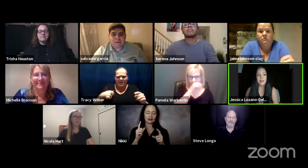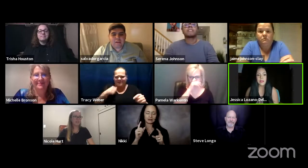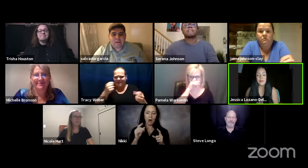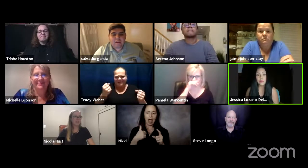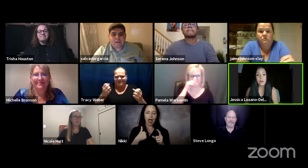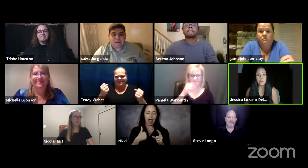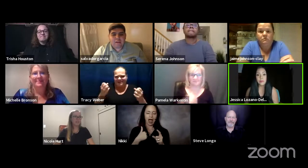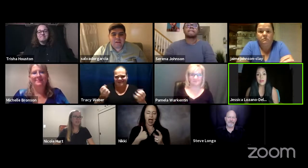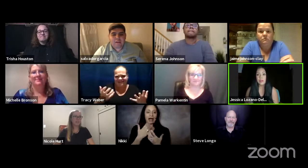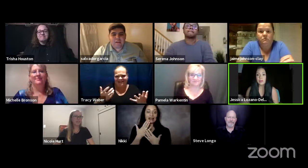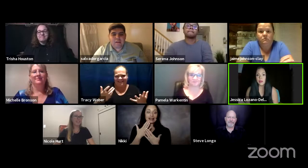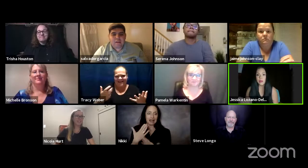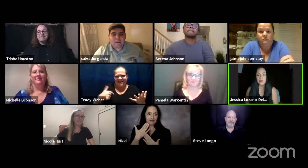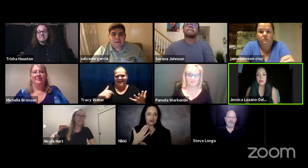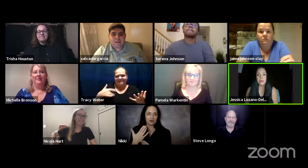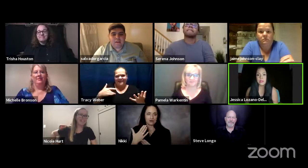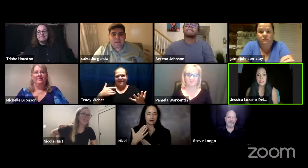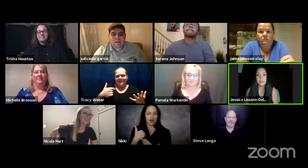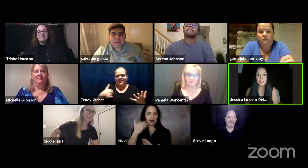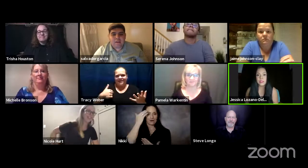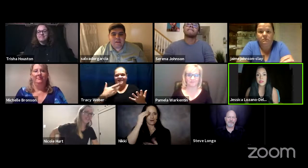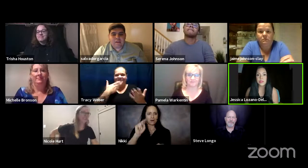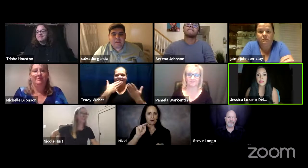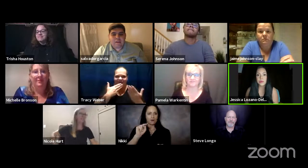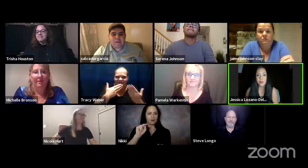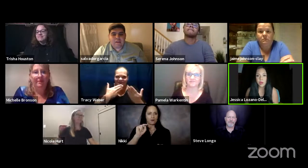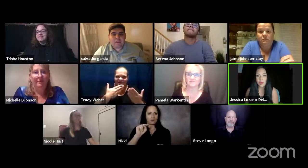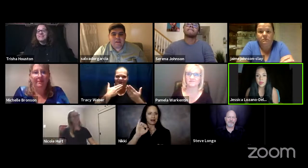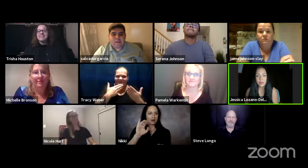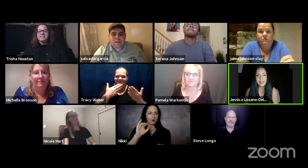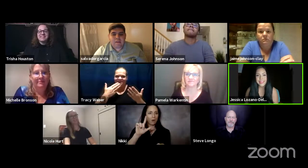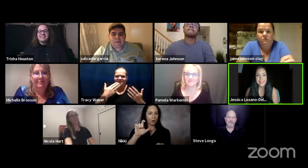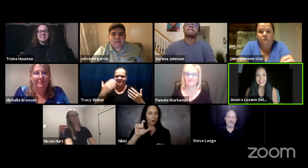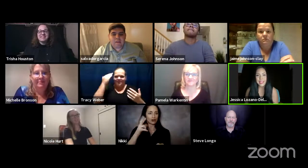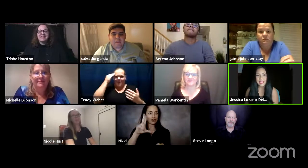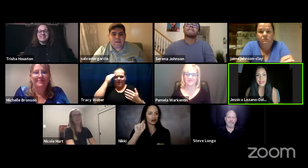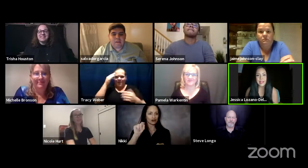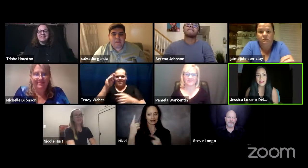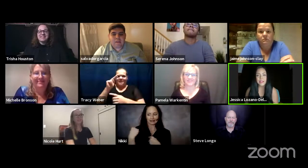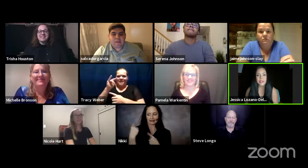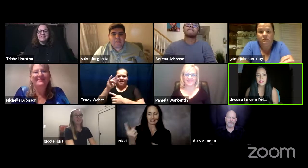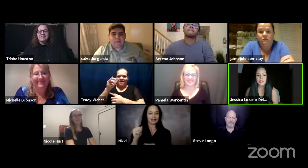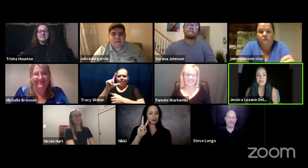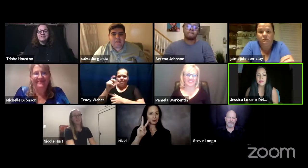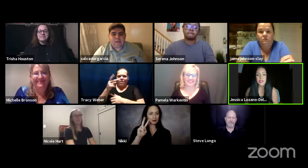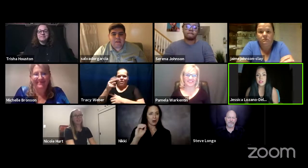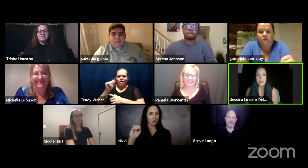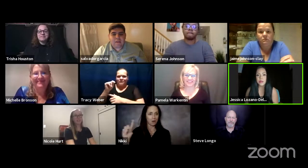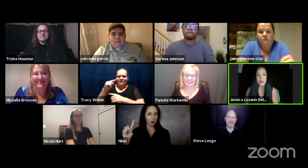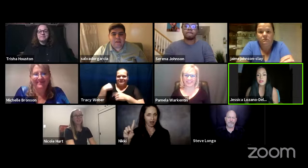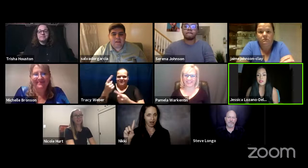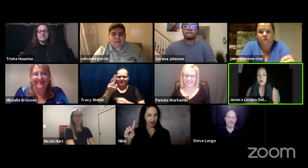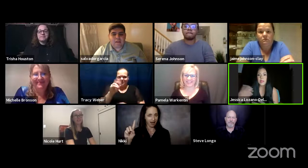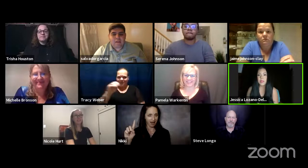have known Nicole Hurt since 2001. She has introduced me to so many